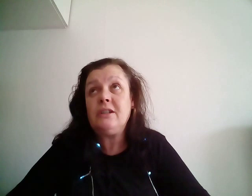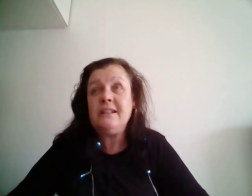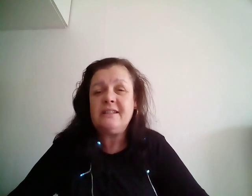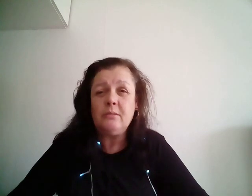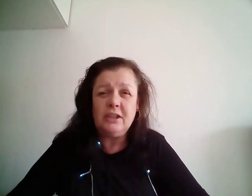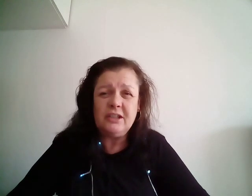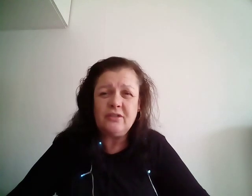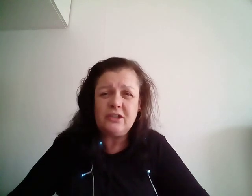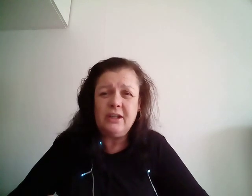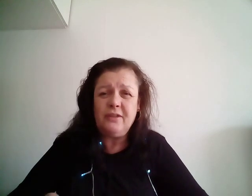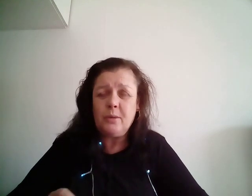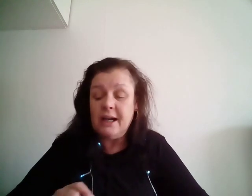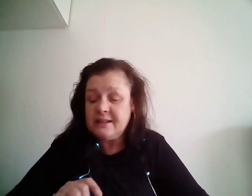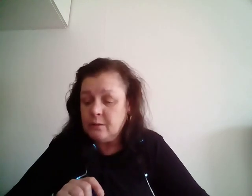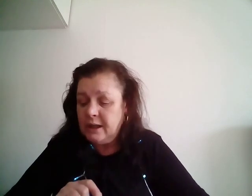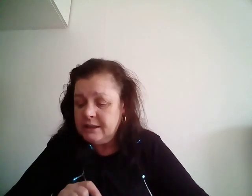this uploader actually for quite a while.